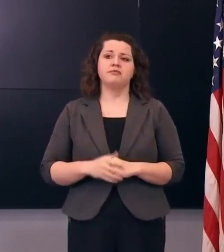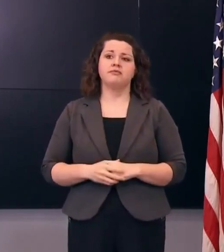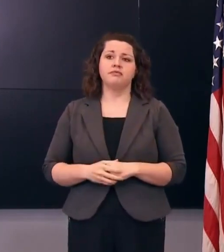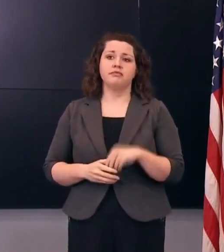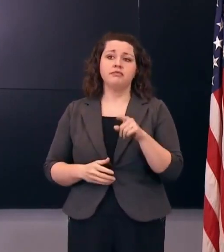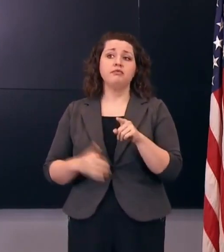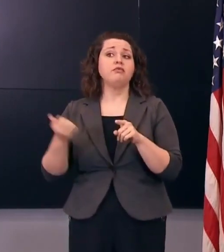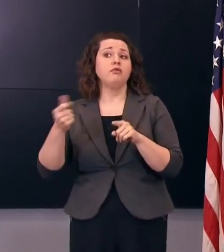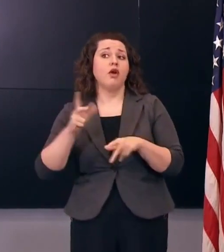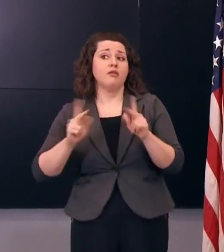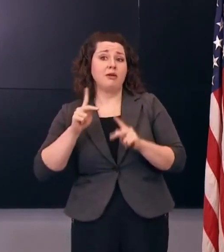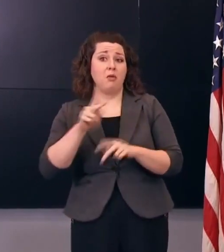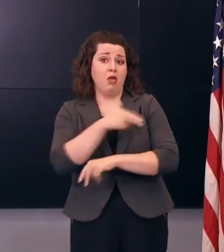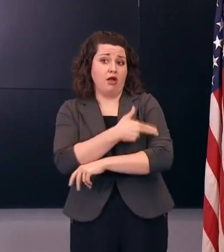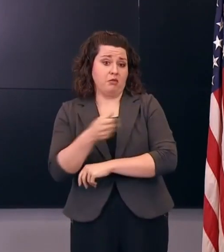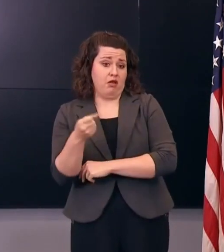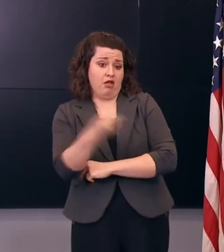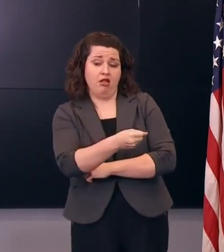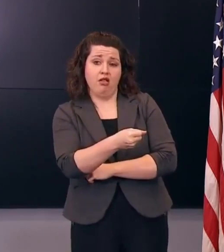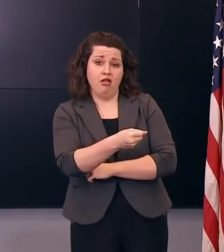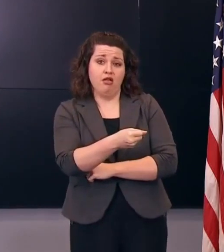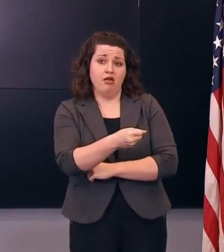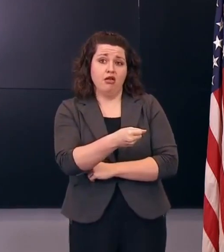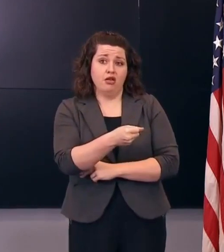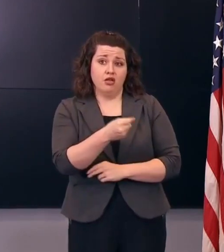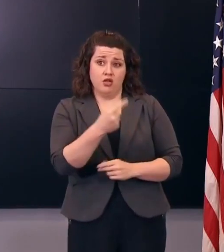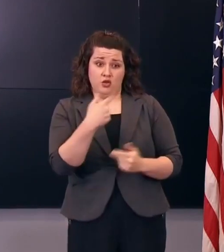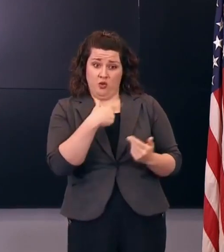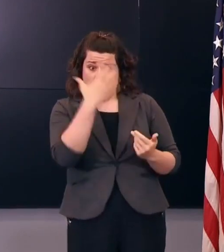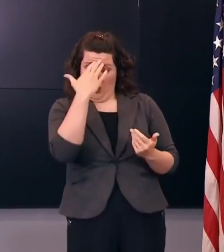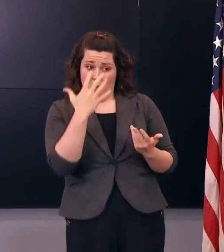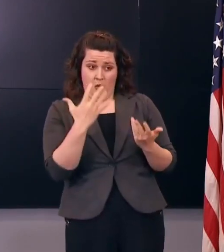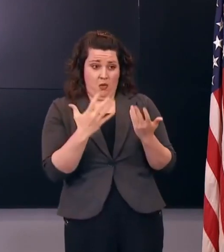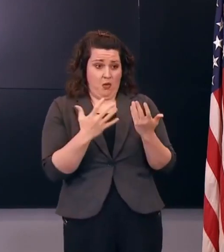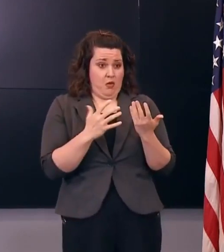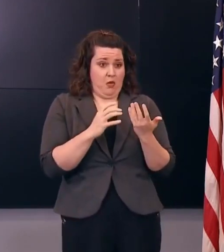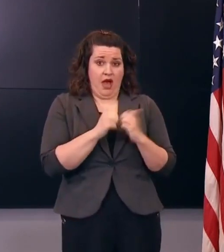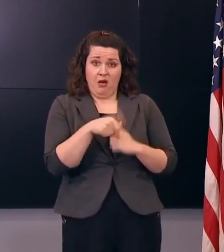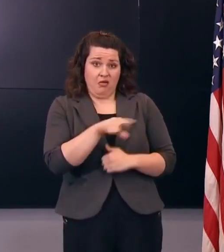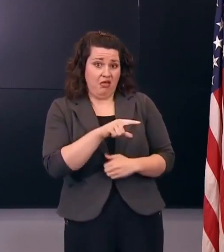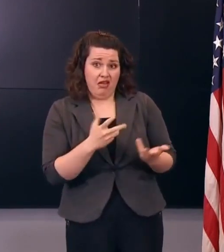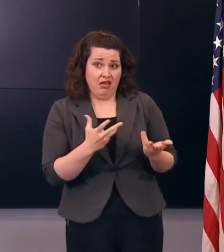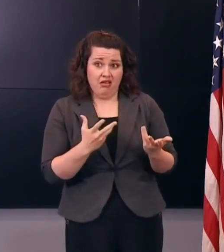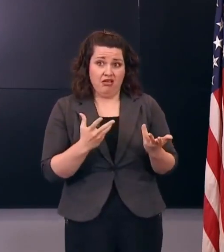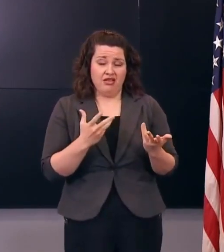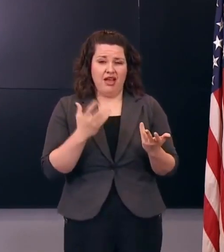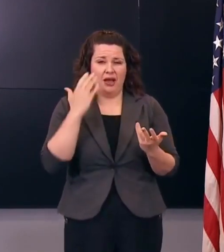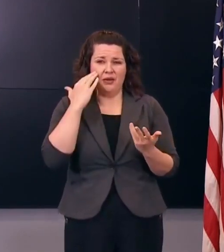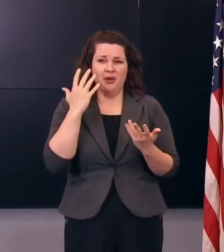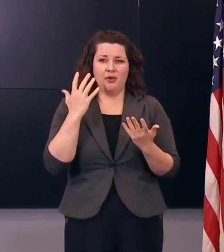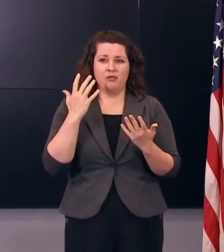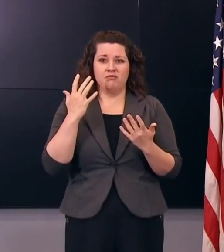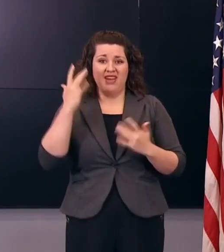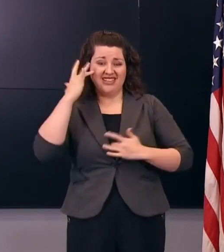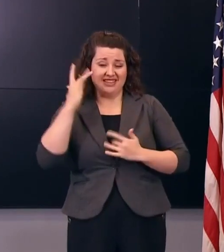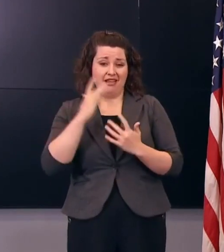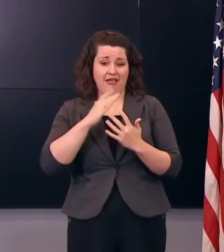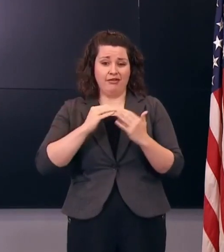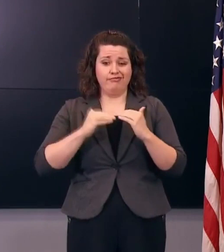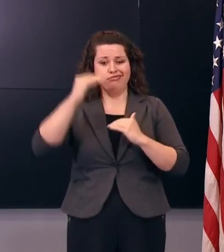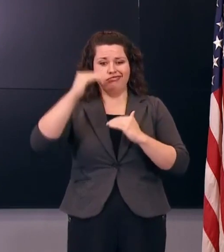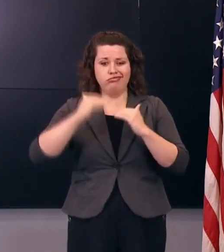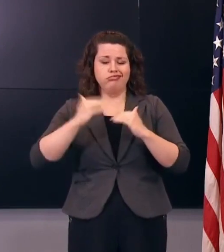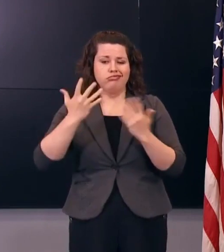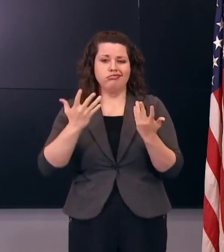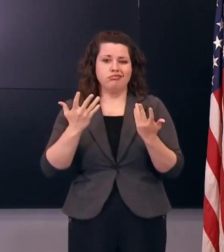folks who are hospitalized, do we know how they're doing? I mean, obviously there are various levels of